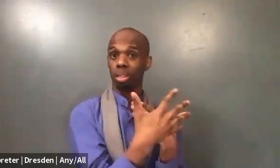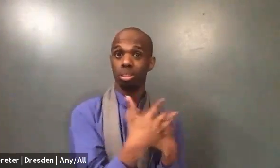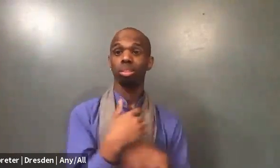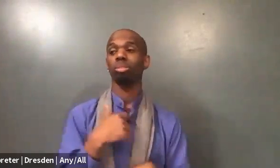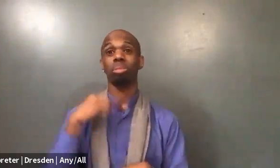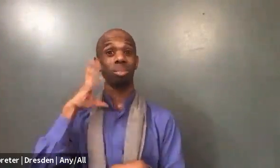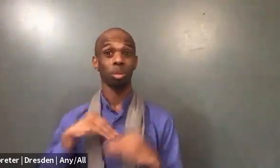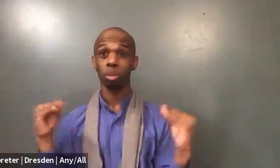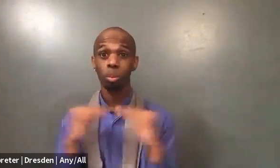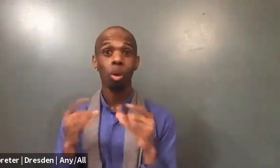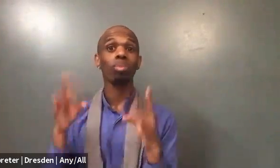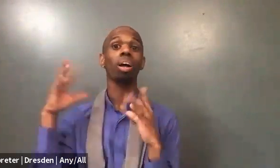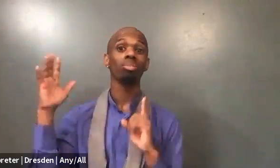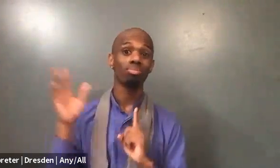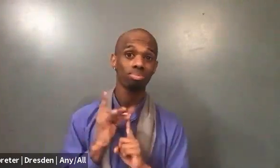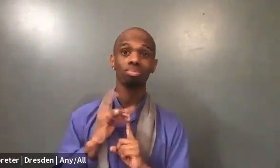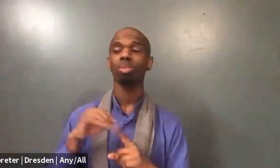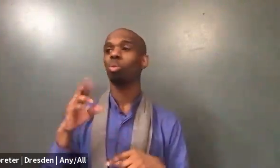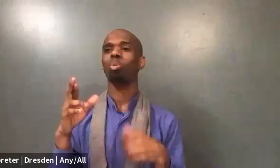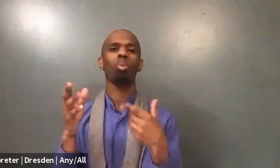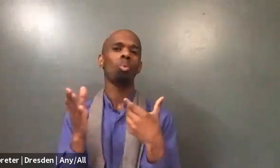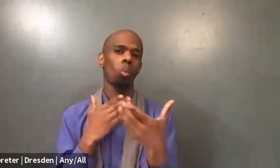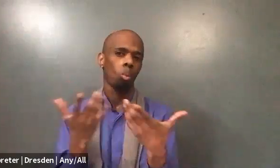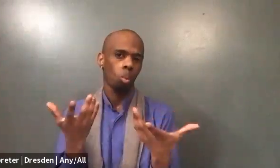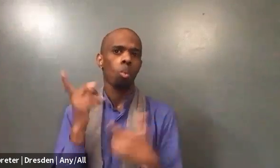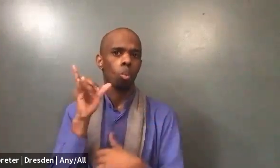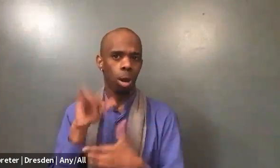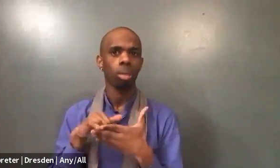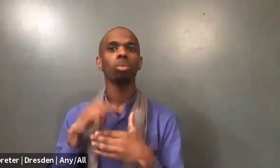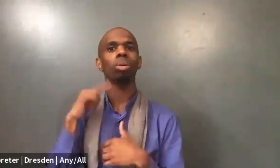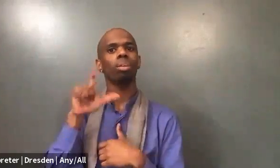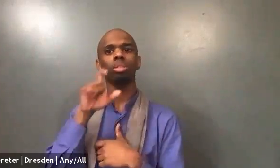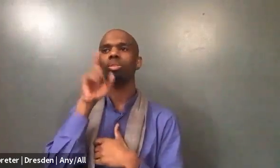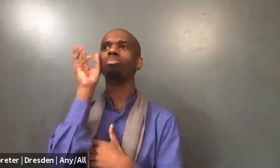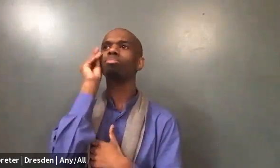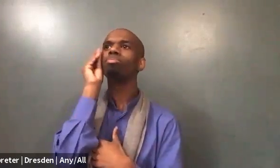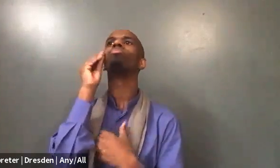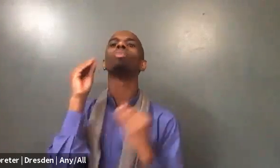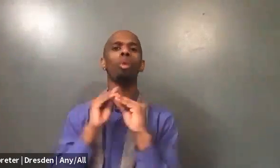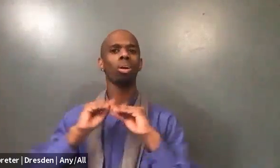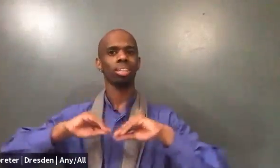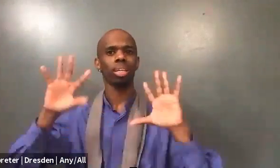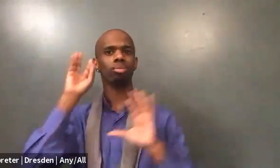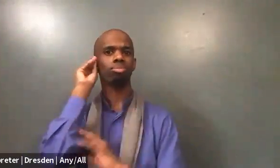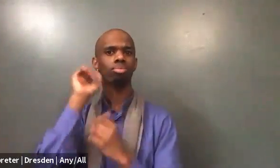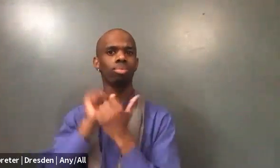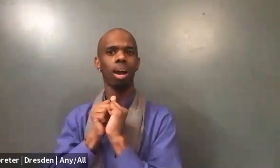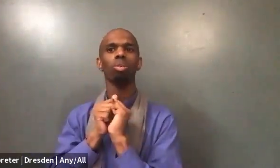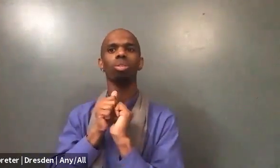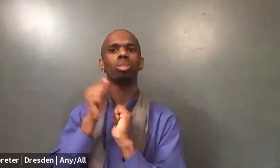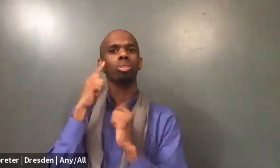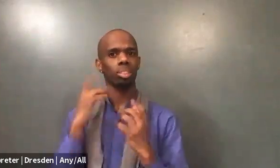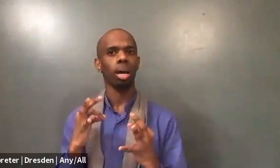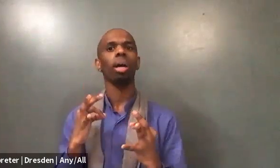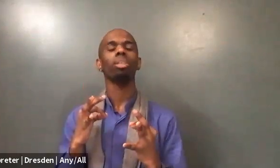what that looks like, on what that self-assessment is, and how can we better support one another to become